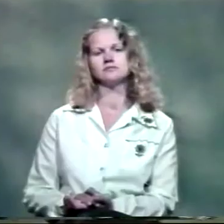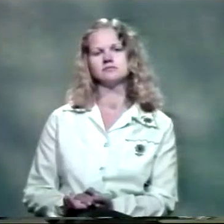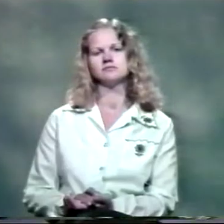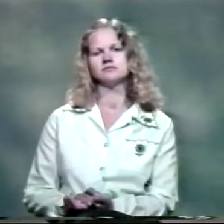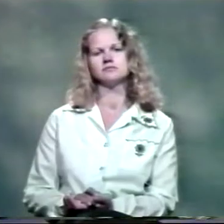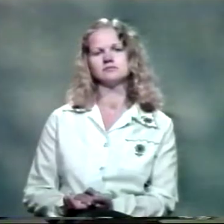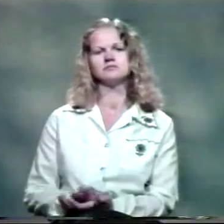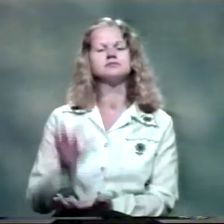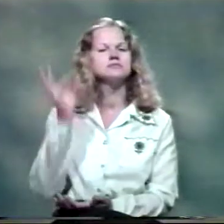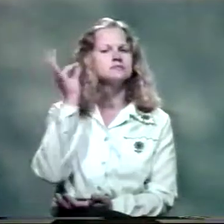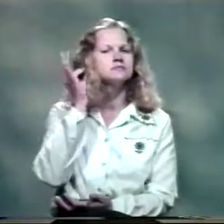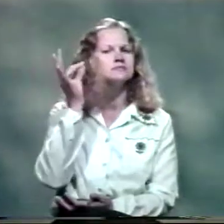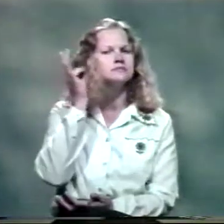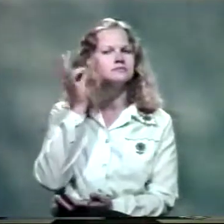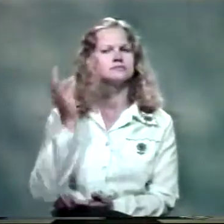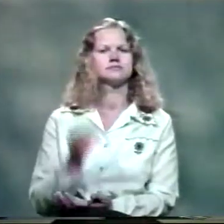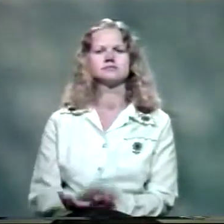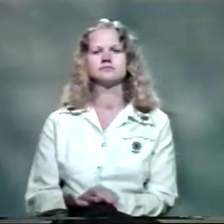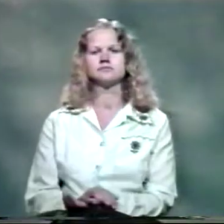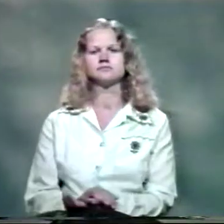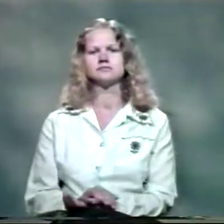A hearing aid. Hearing aid.